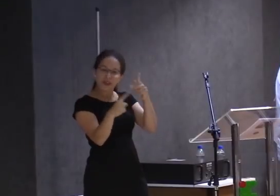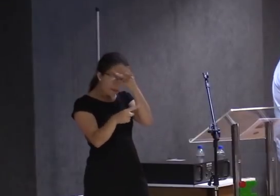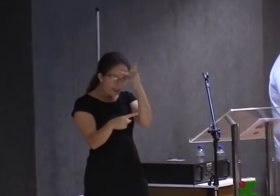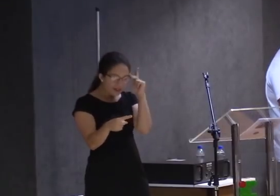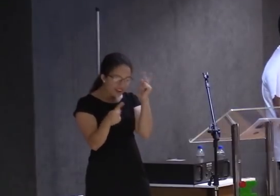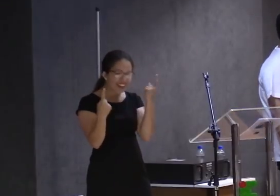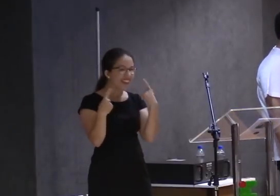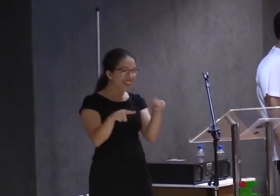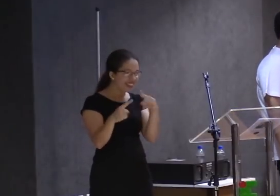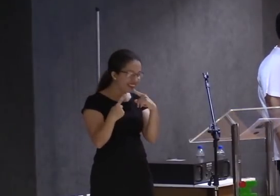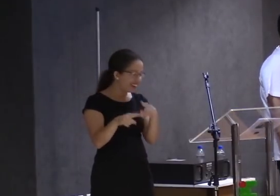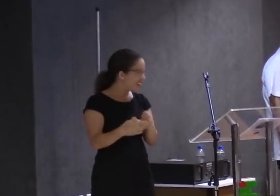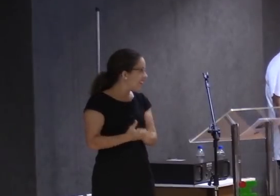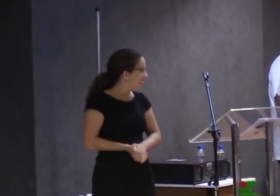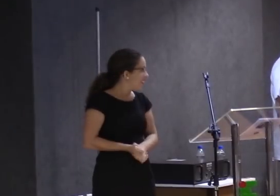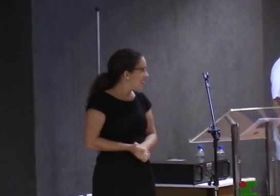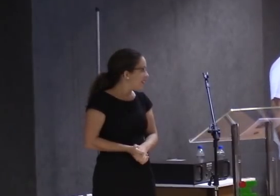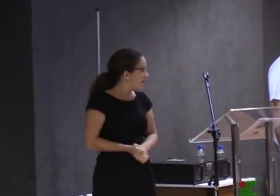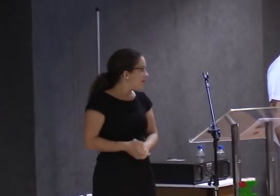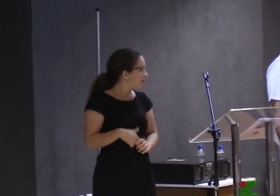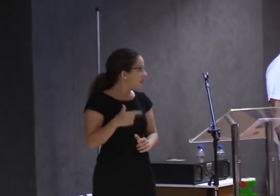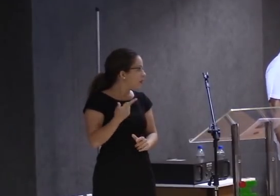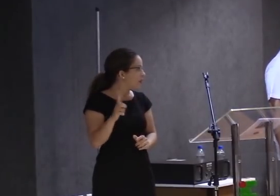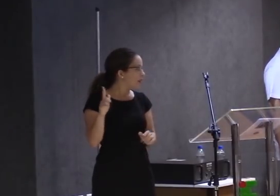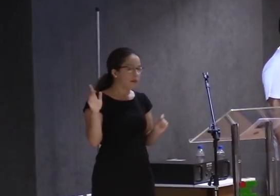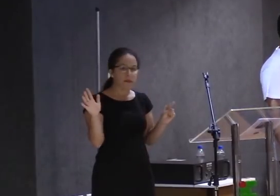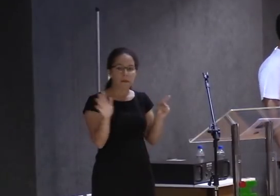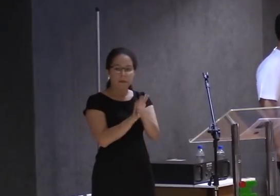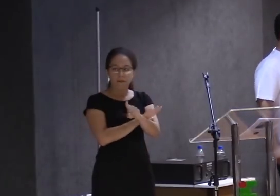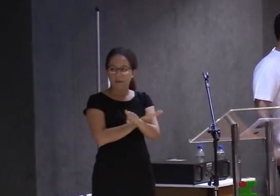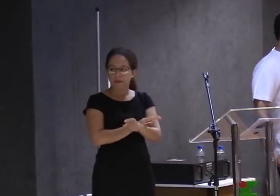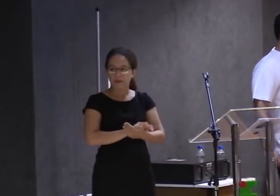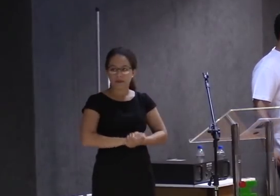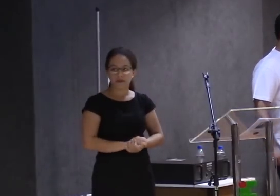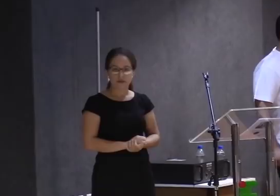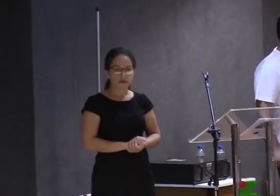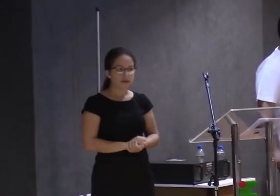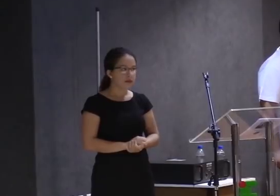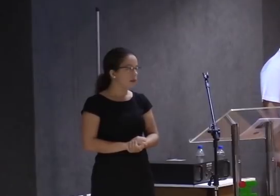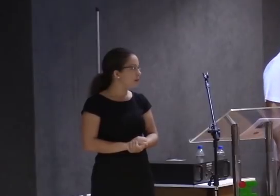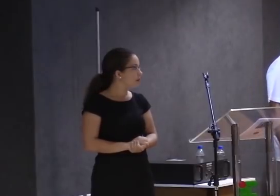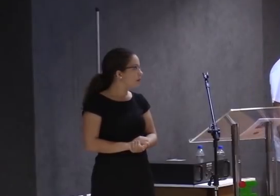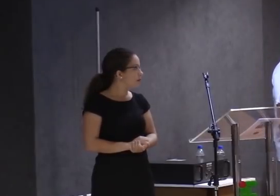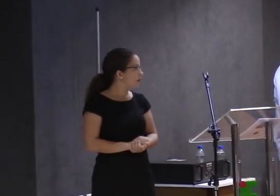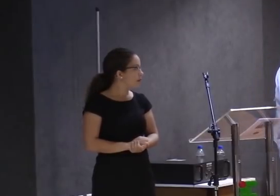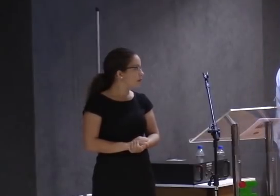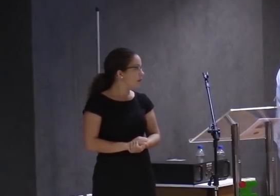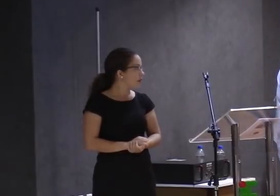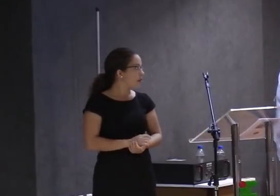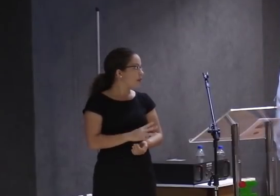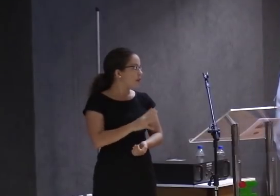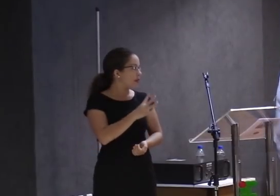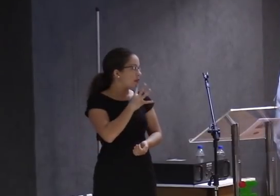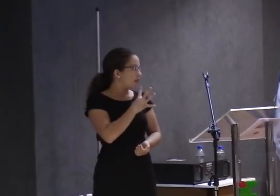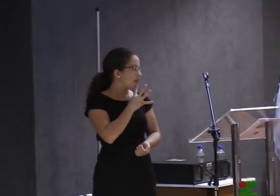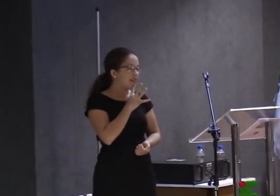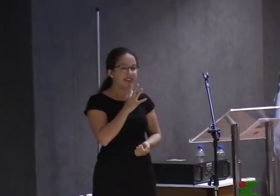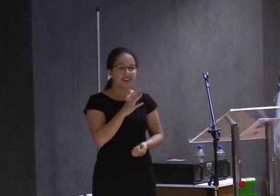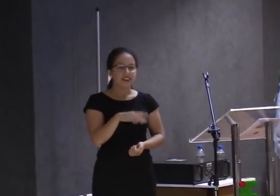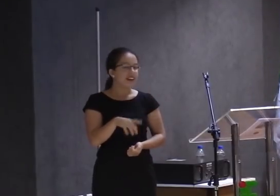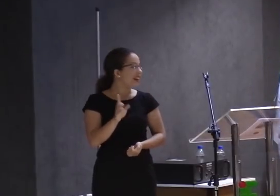So it's nice we have a new leader all the time. Finland is known for... Finlândia é conhecida por... Angry